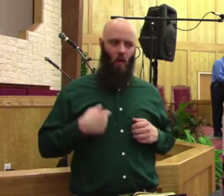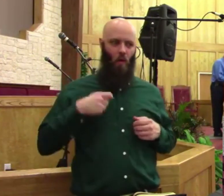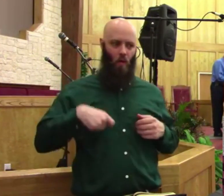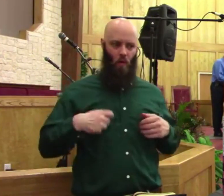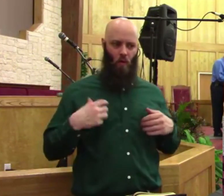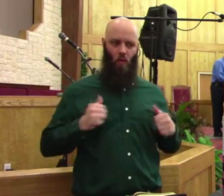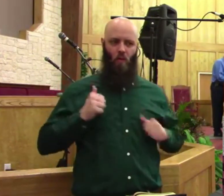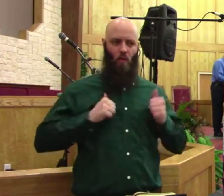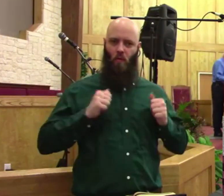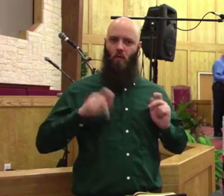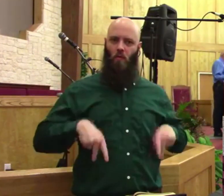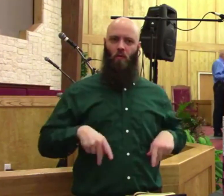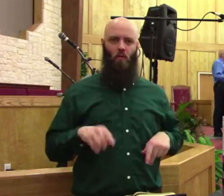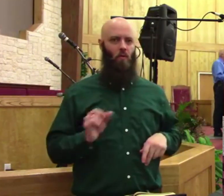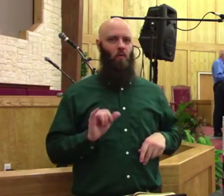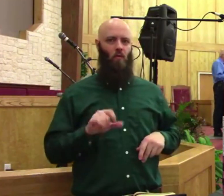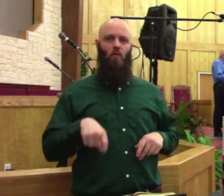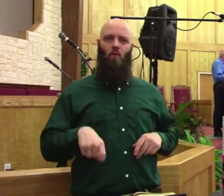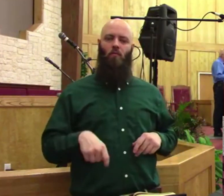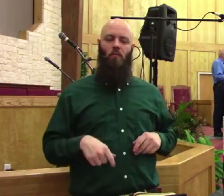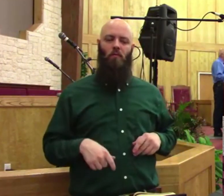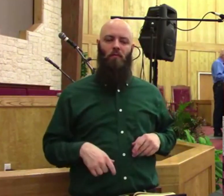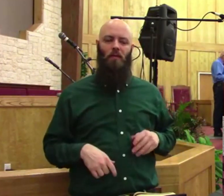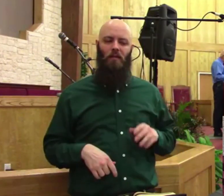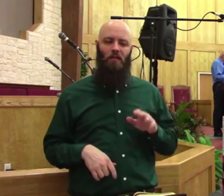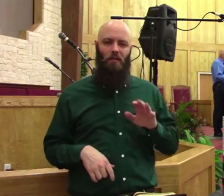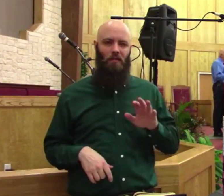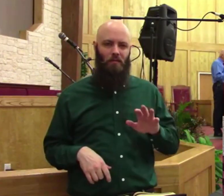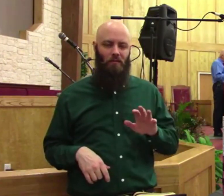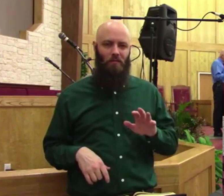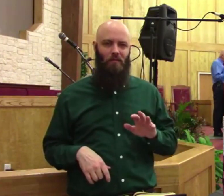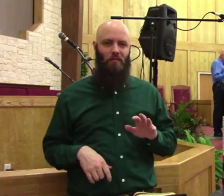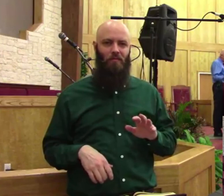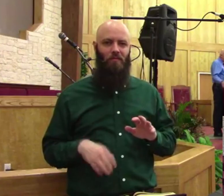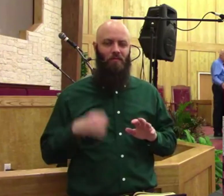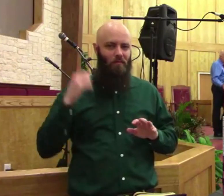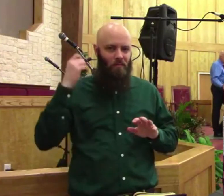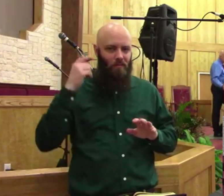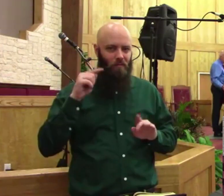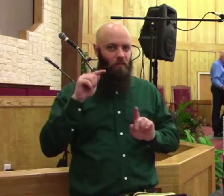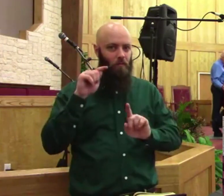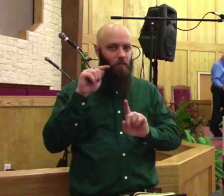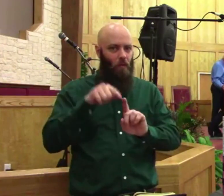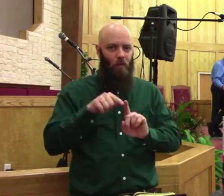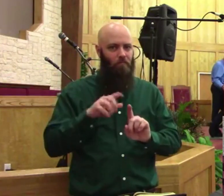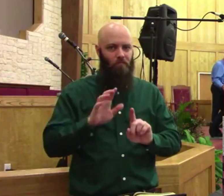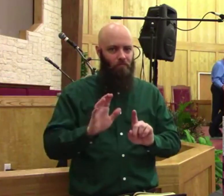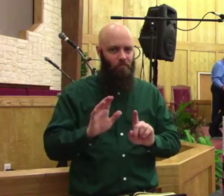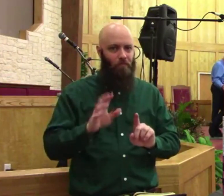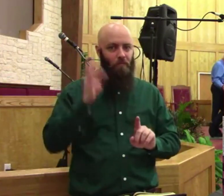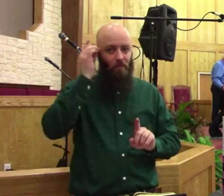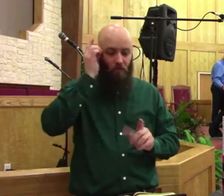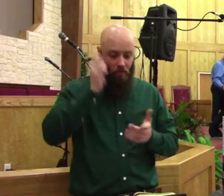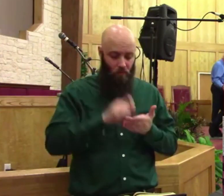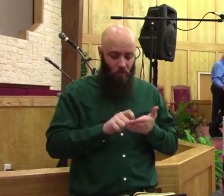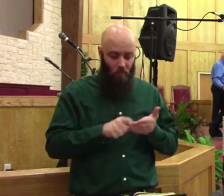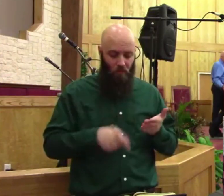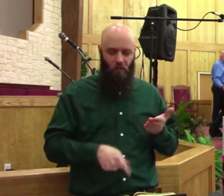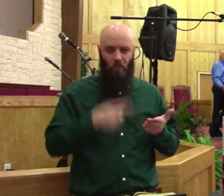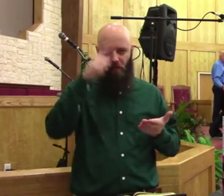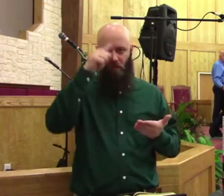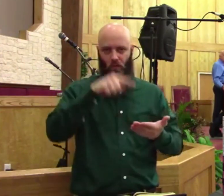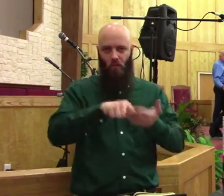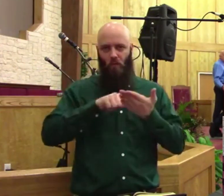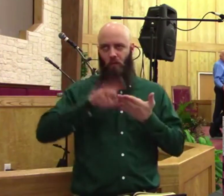trying to do that apart from loving the life-transforming God, the God of glory